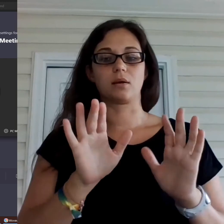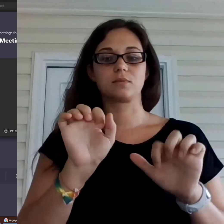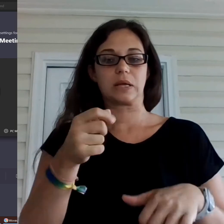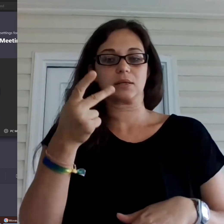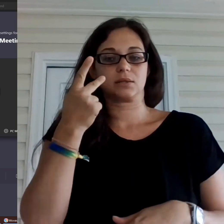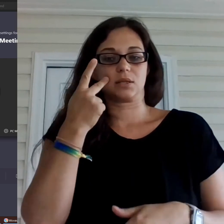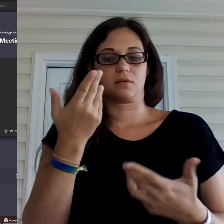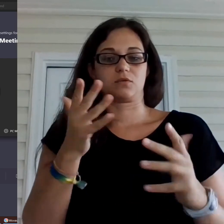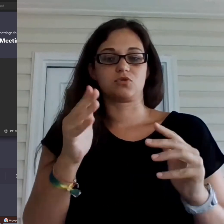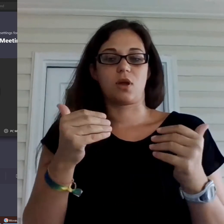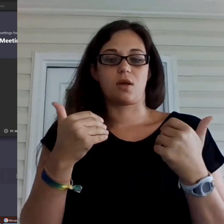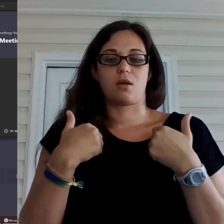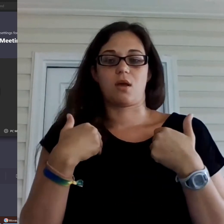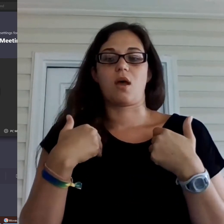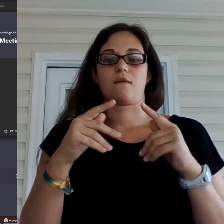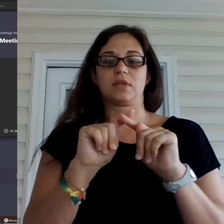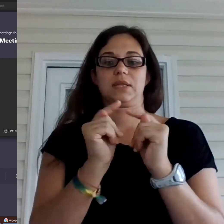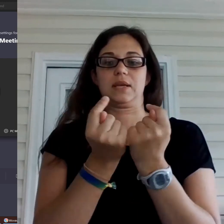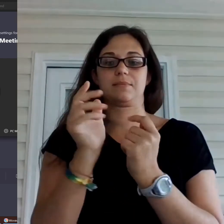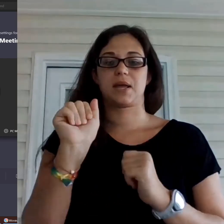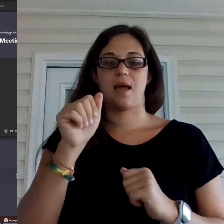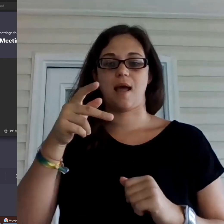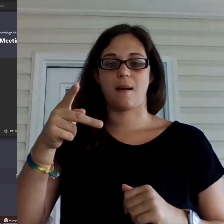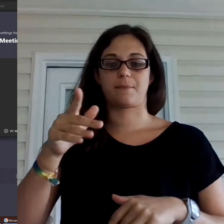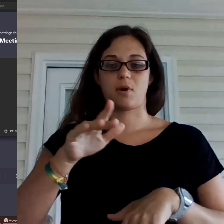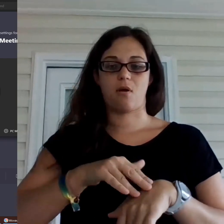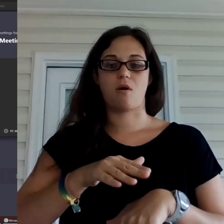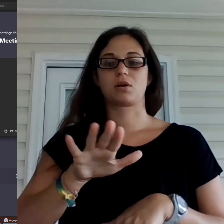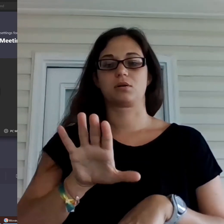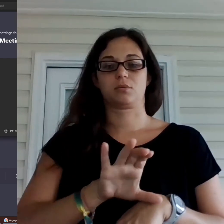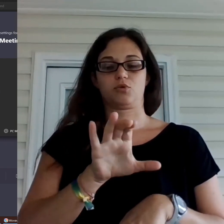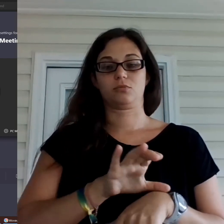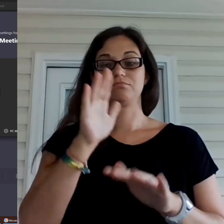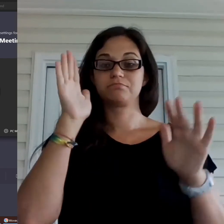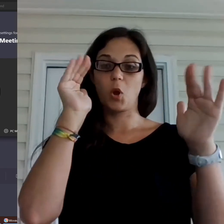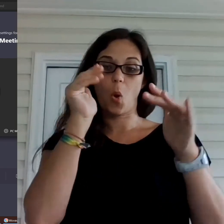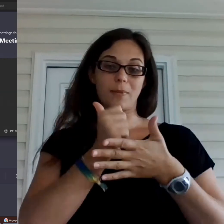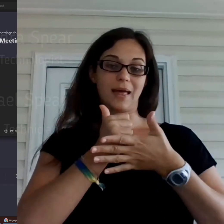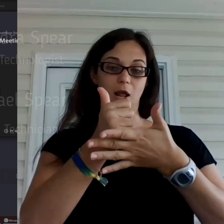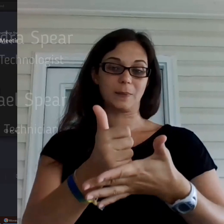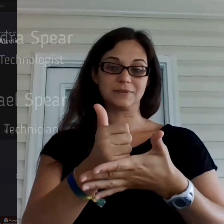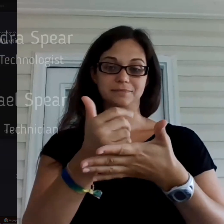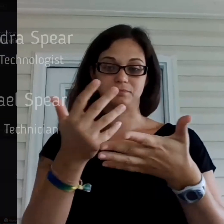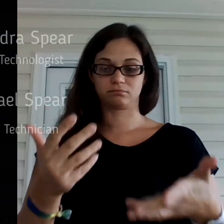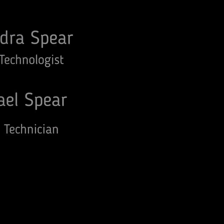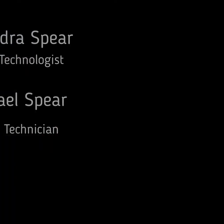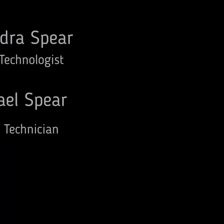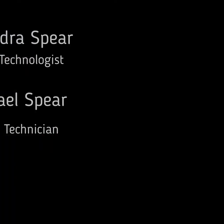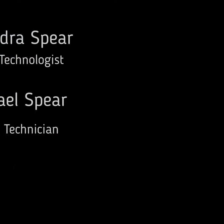Teams installed on my computer. Hope that helped.